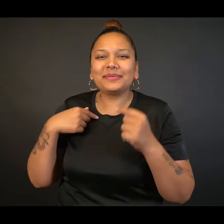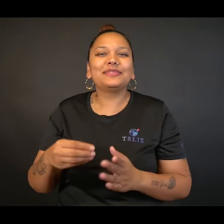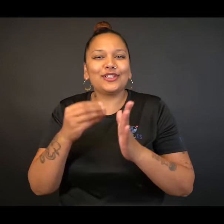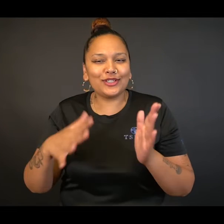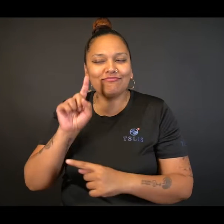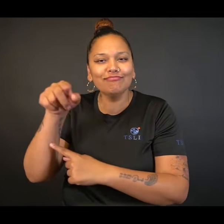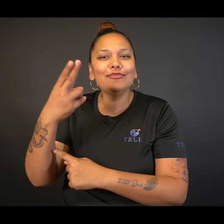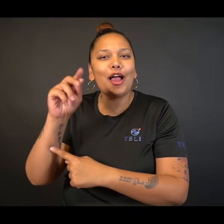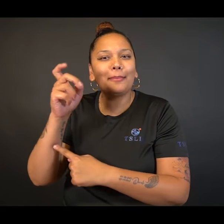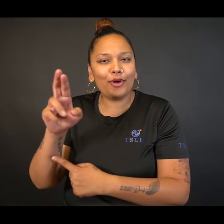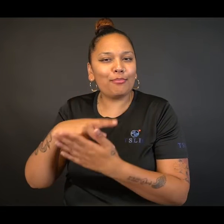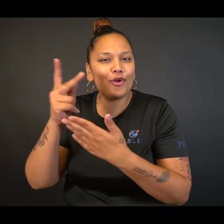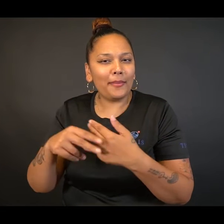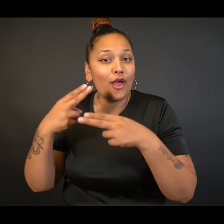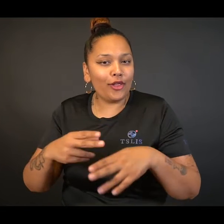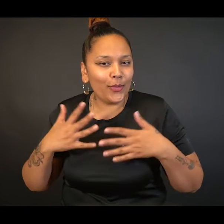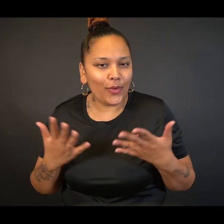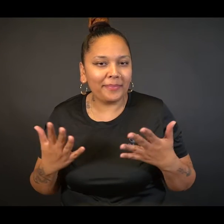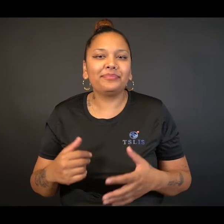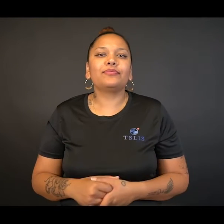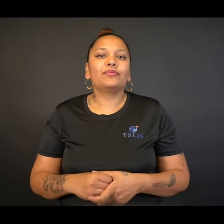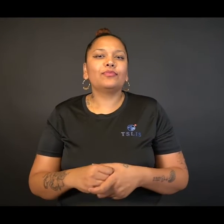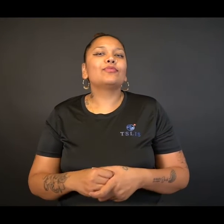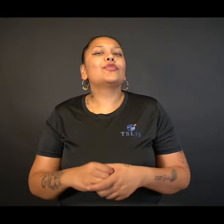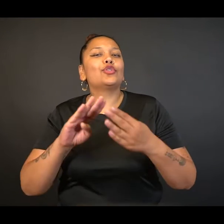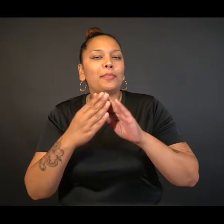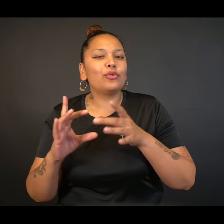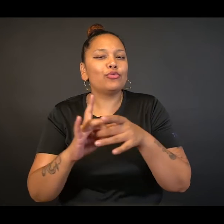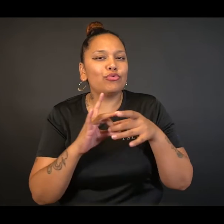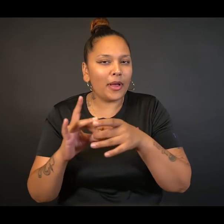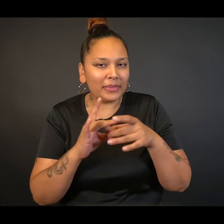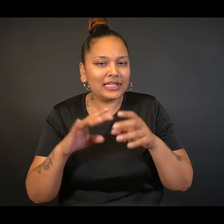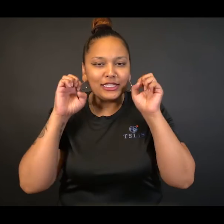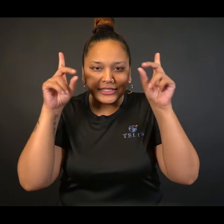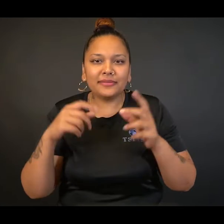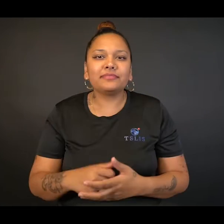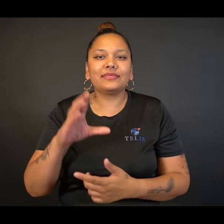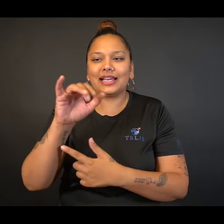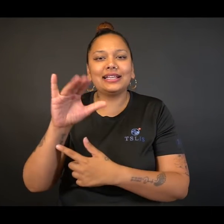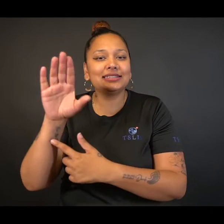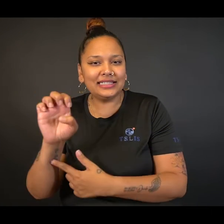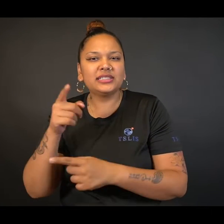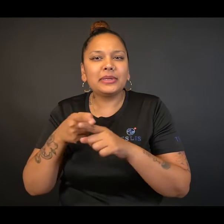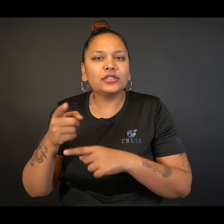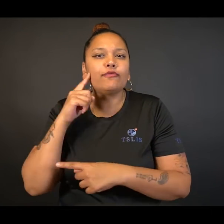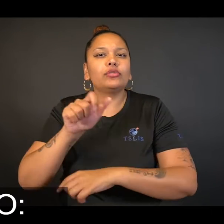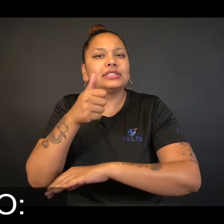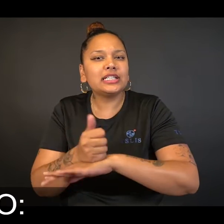the CICE is designed for individuals with intellectual disabilities to give students an opportunity to attend